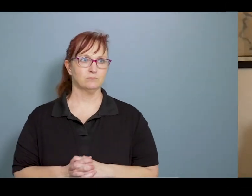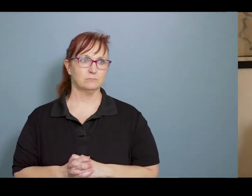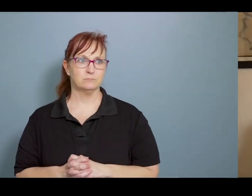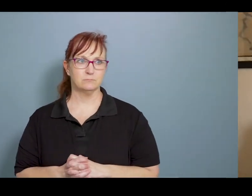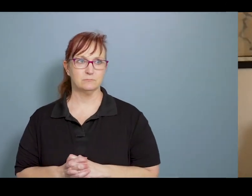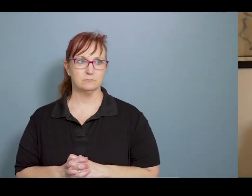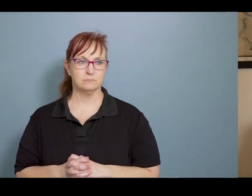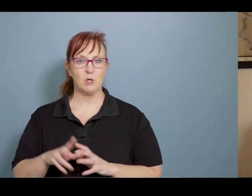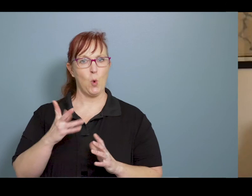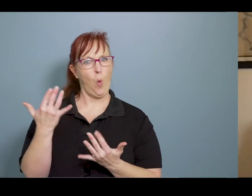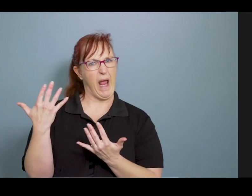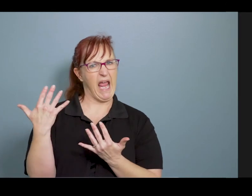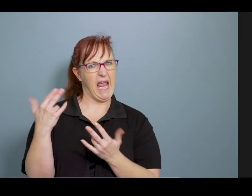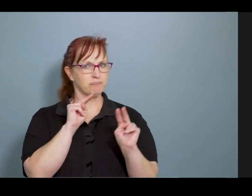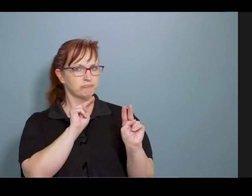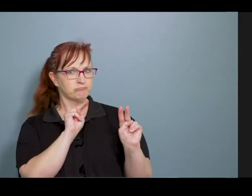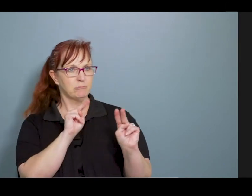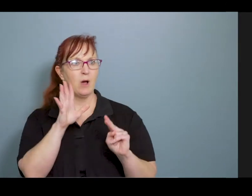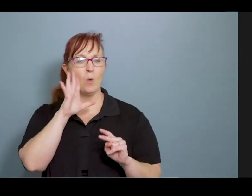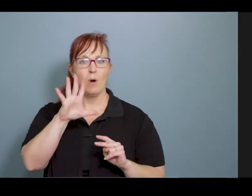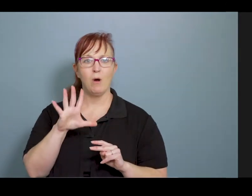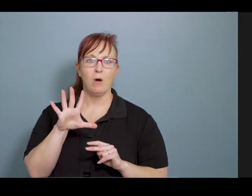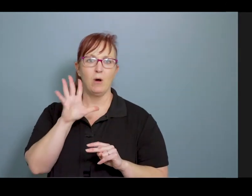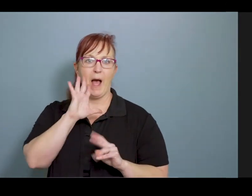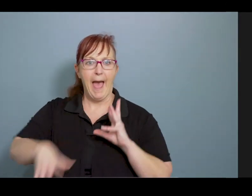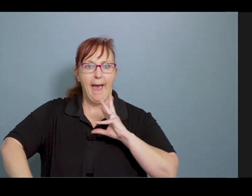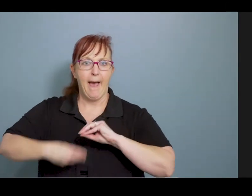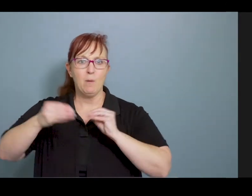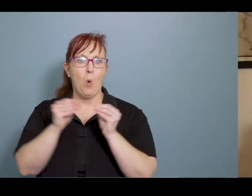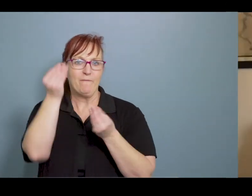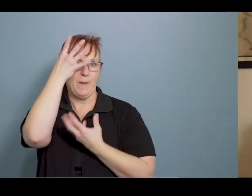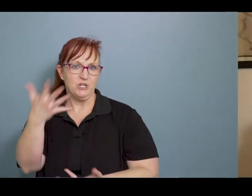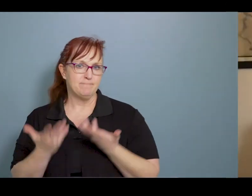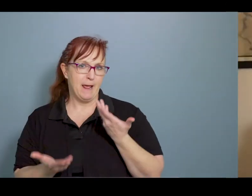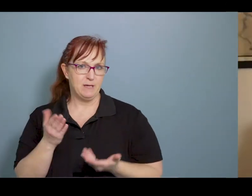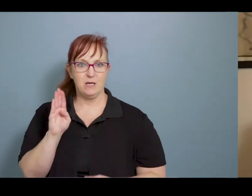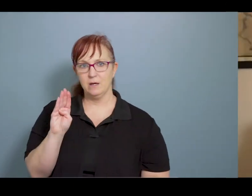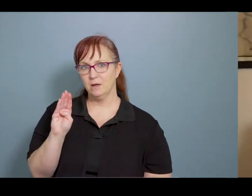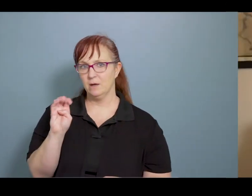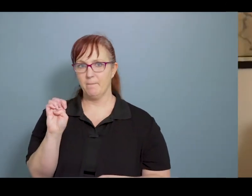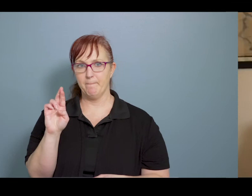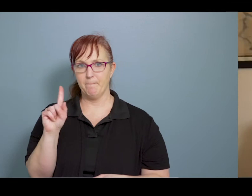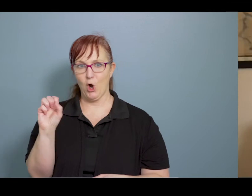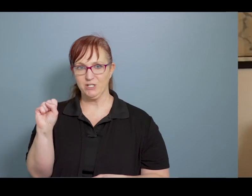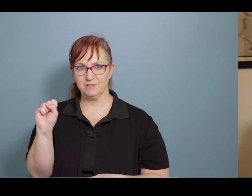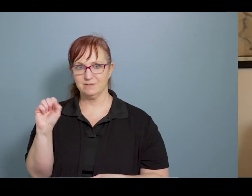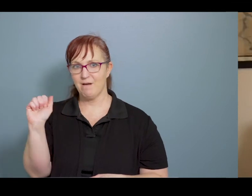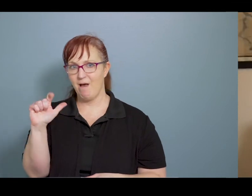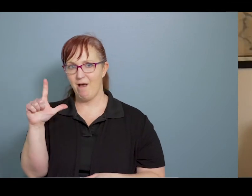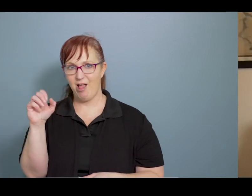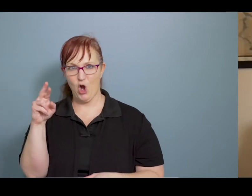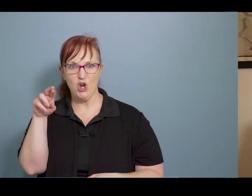So stay posted. Another chance for me to pump Bert's alerts, right? And read that every Friday, and we'll keep you updated